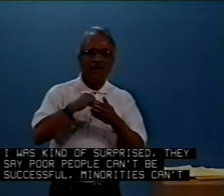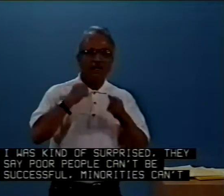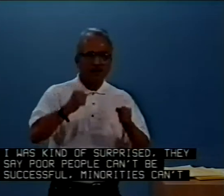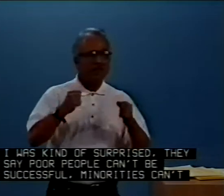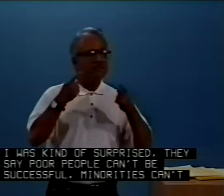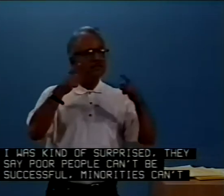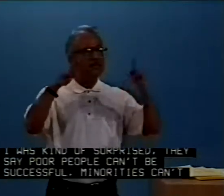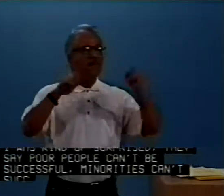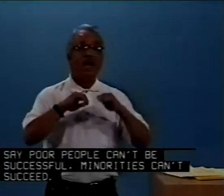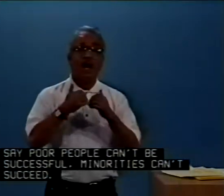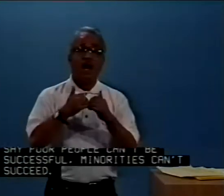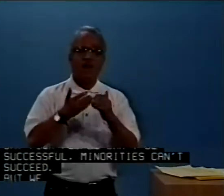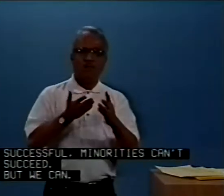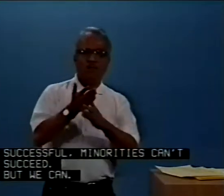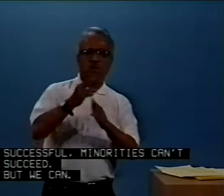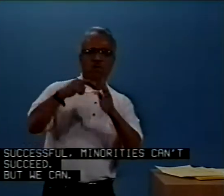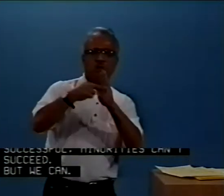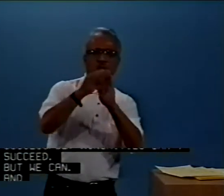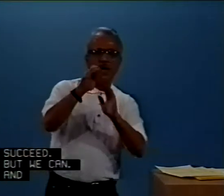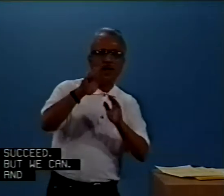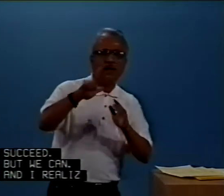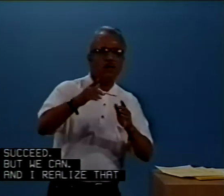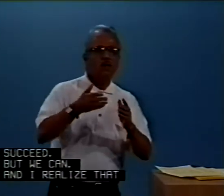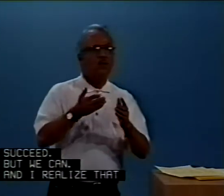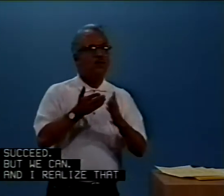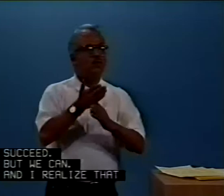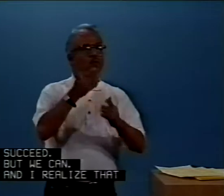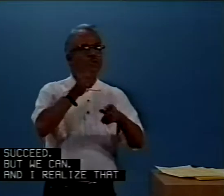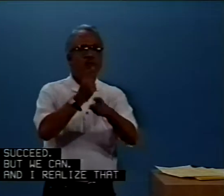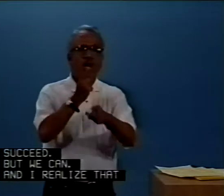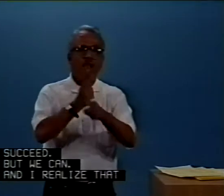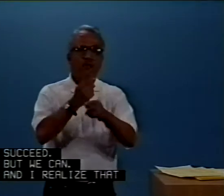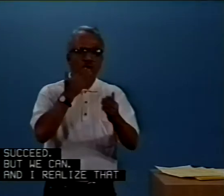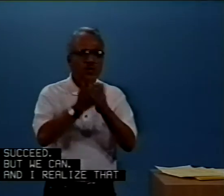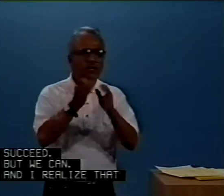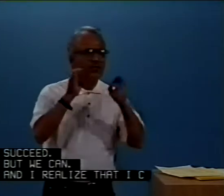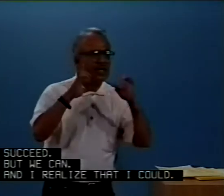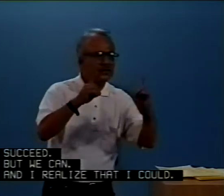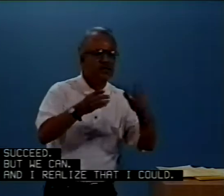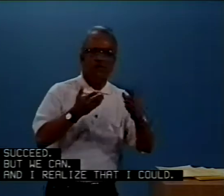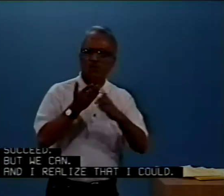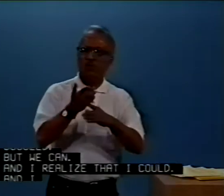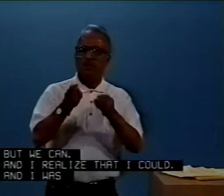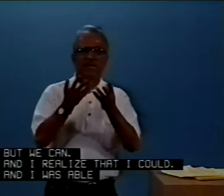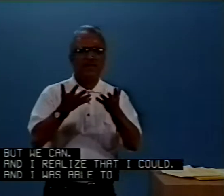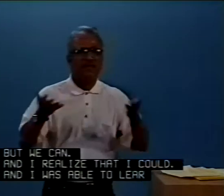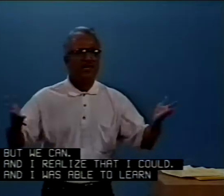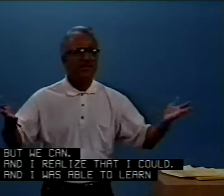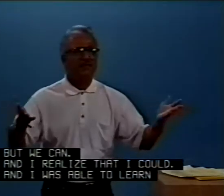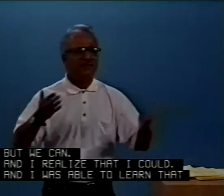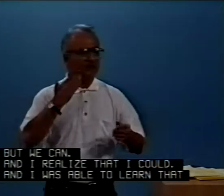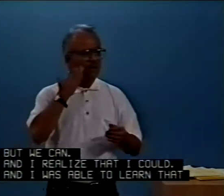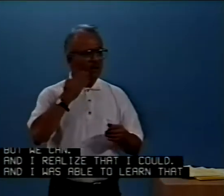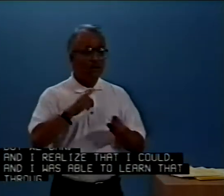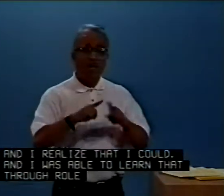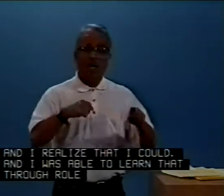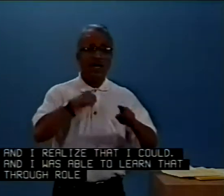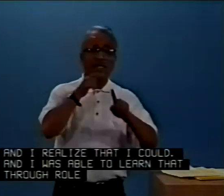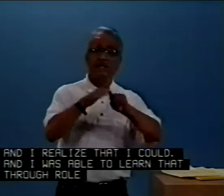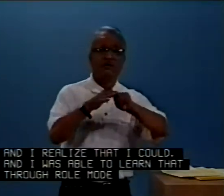I realized that I could, and I was able to learn that through role models, appropriate education, and a number of different